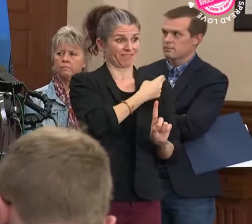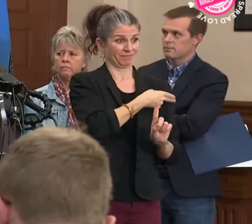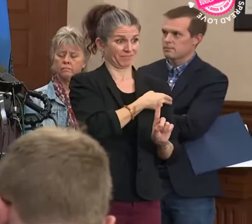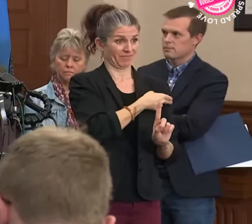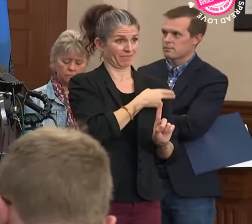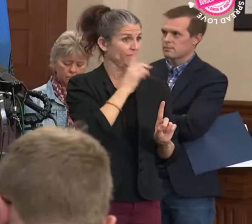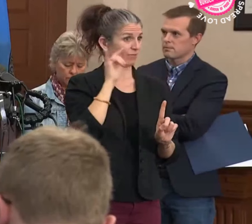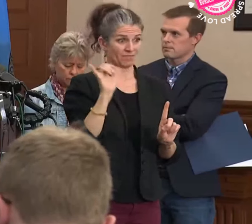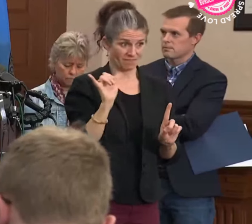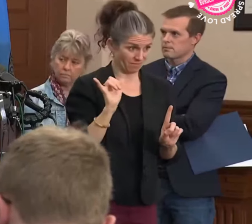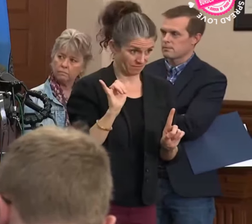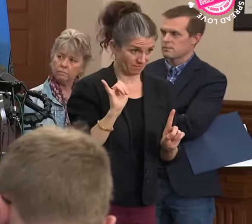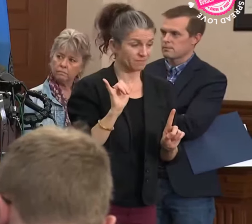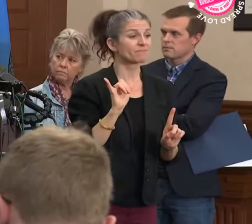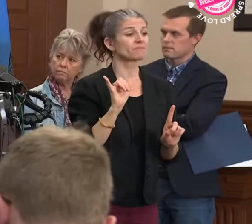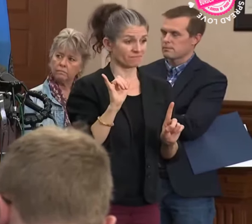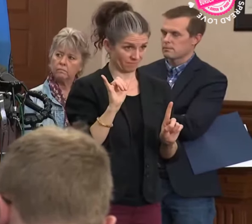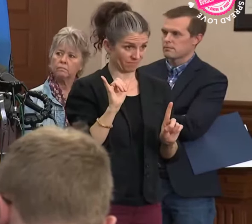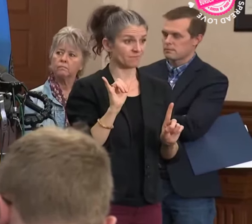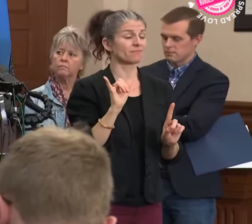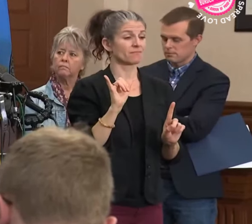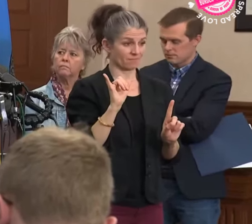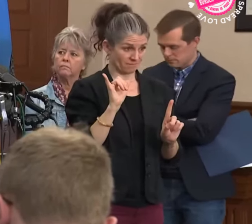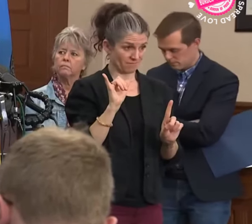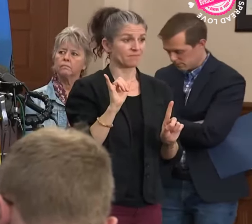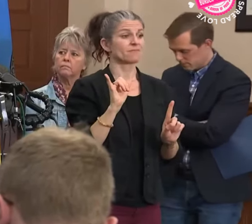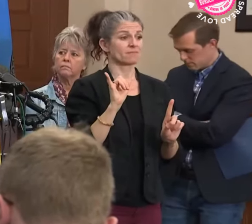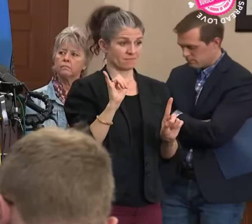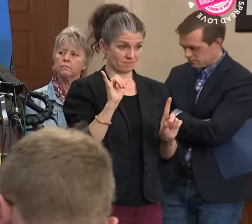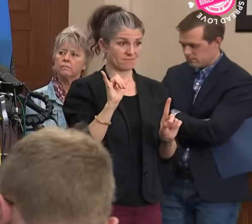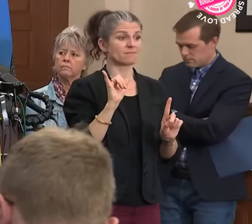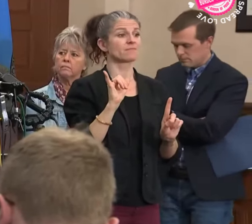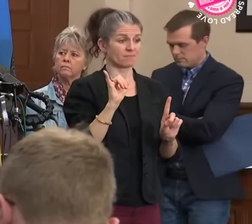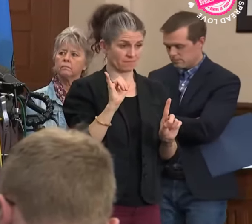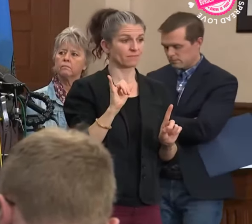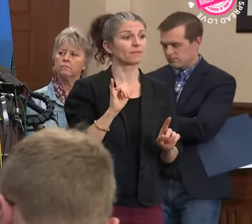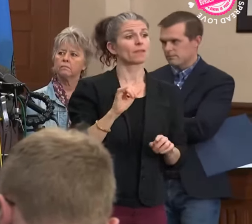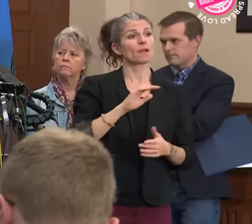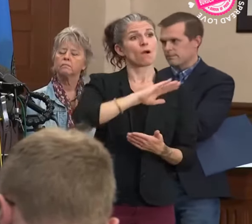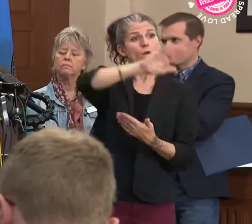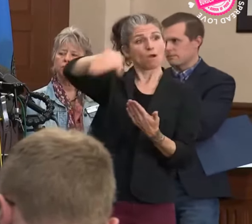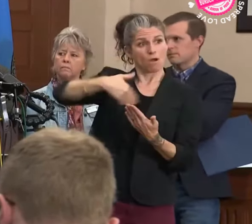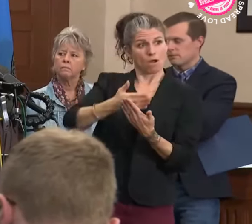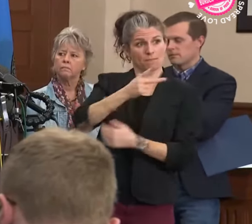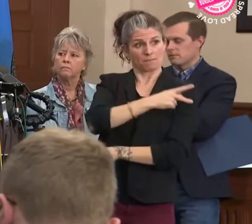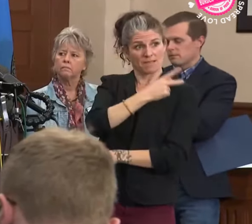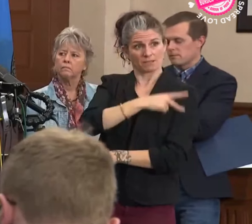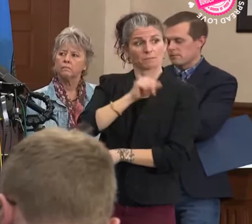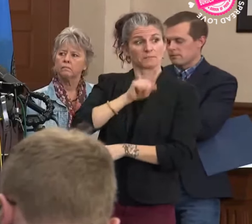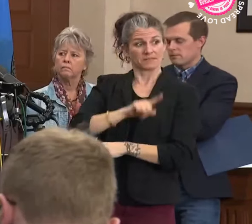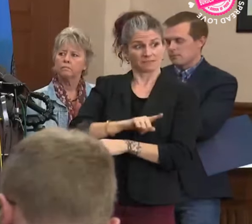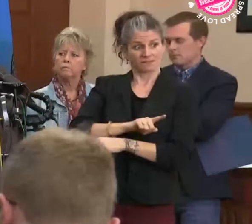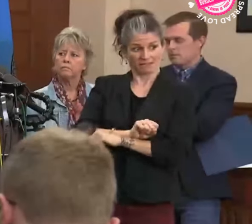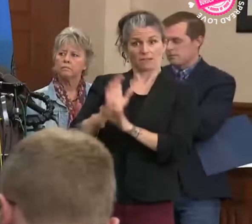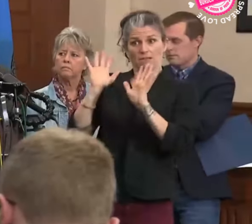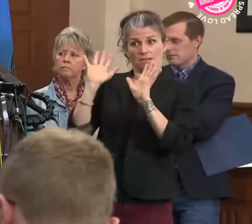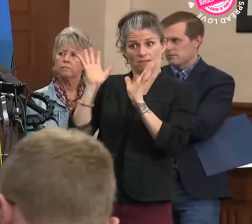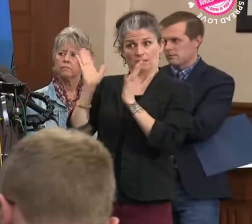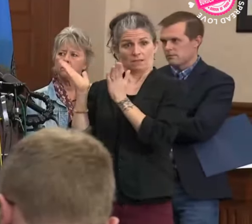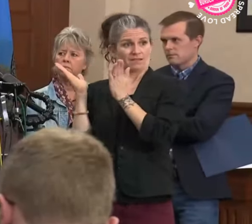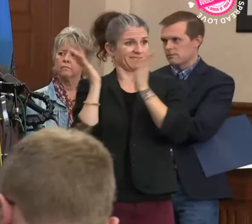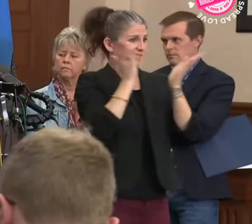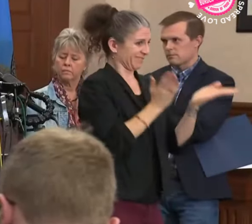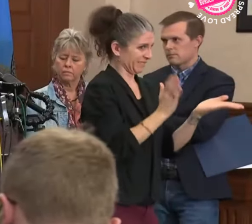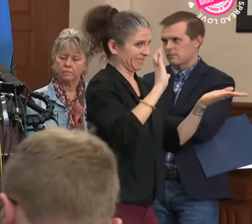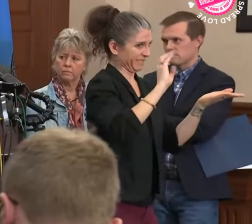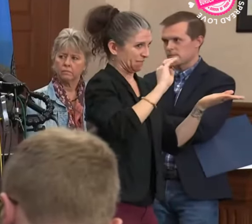from the scenes last night were brought to Central Maine Medical Center. One was transported directly to St. Mary's Medical Center here in Lewiston. Of those patients, two were treated